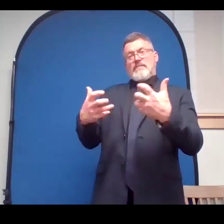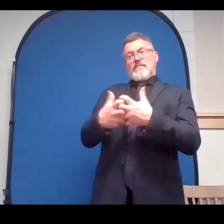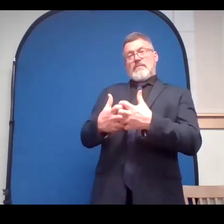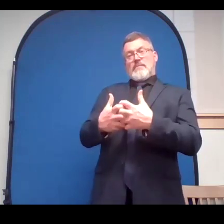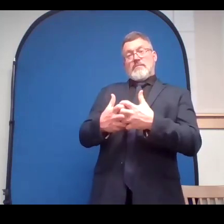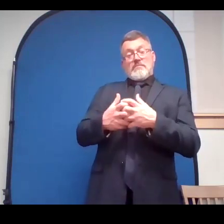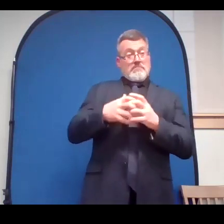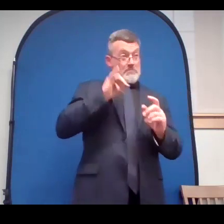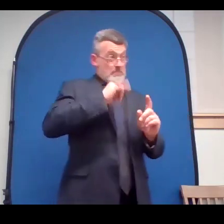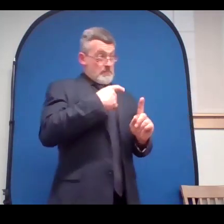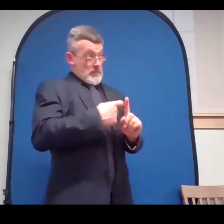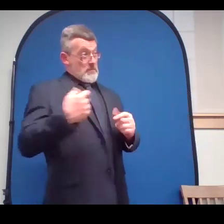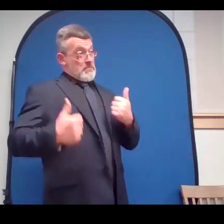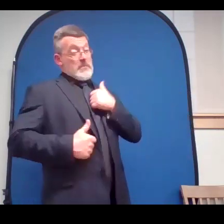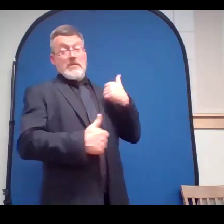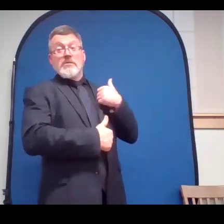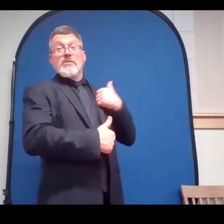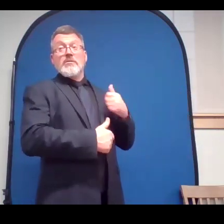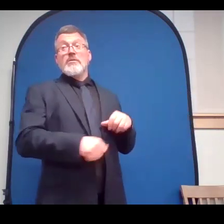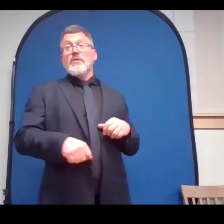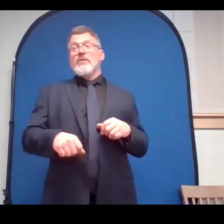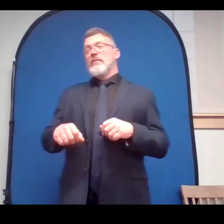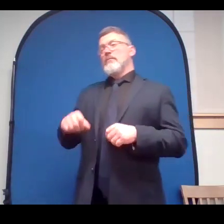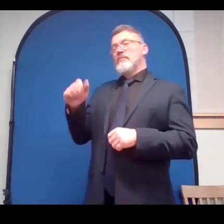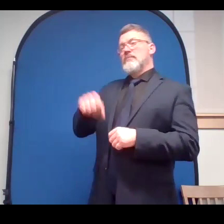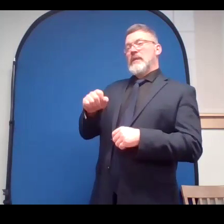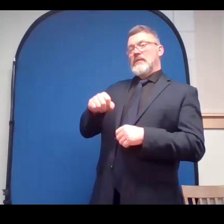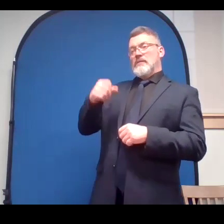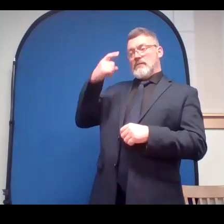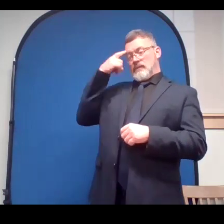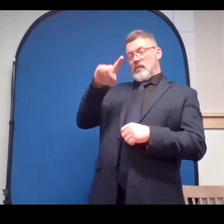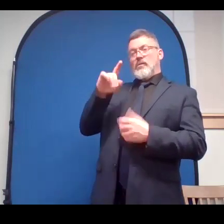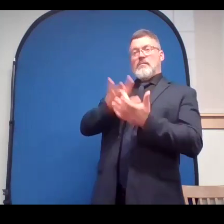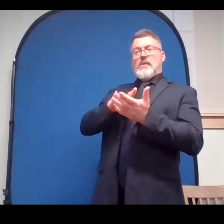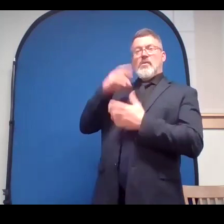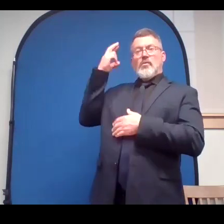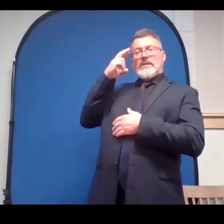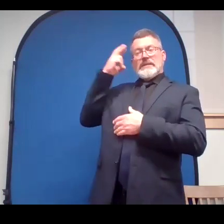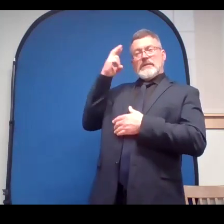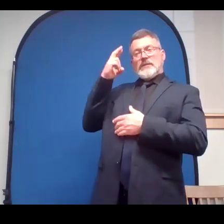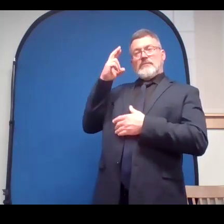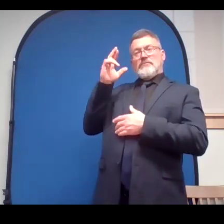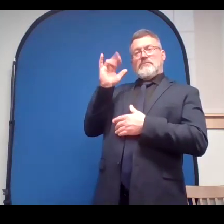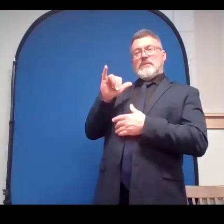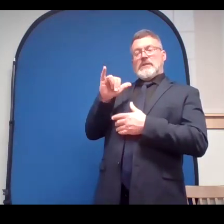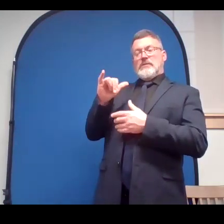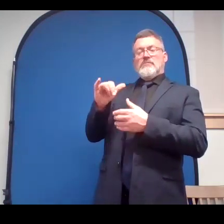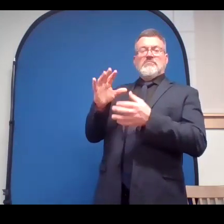be, yes, for medical reasons. Yes, sir. And those medical reasons would be